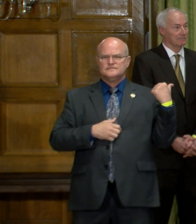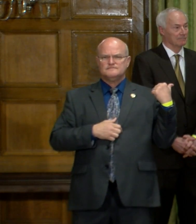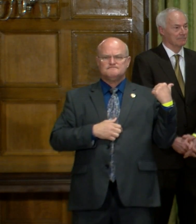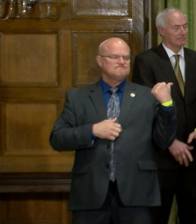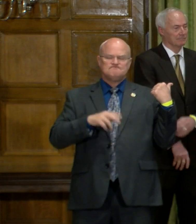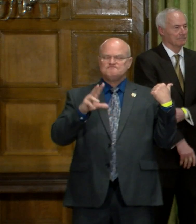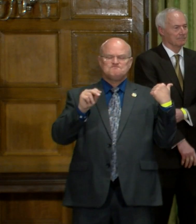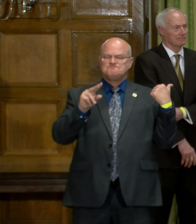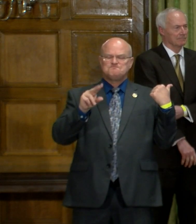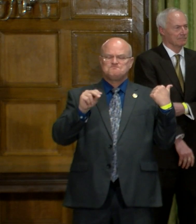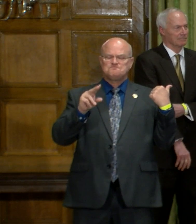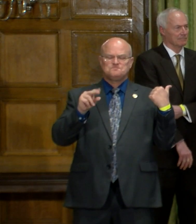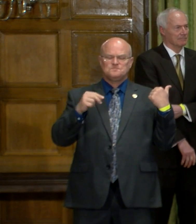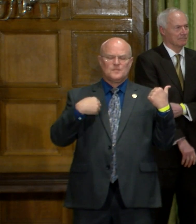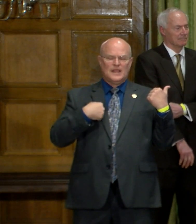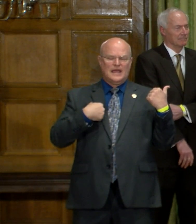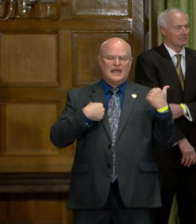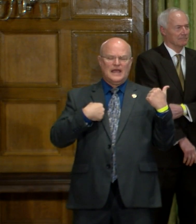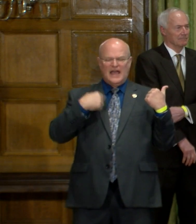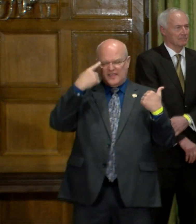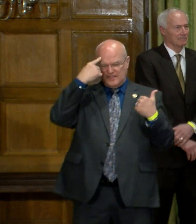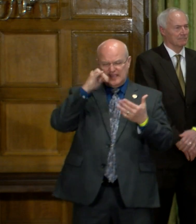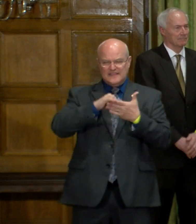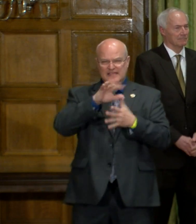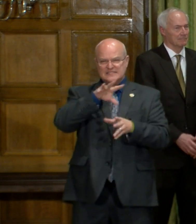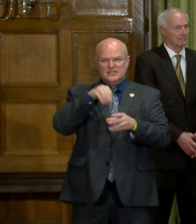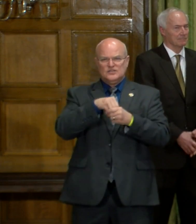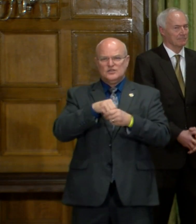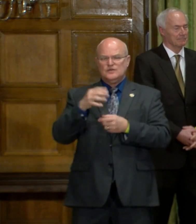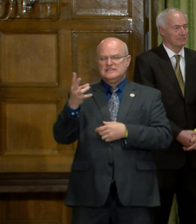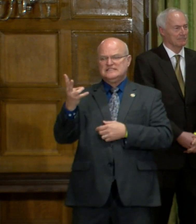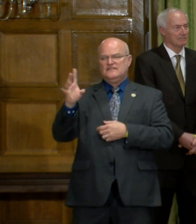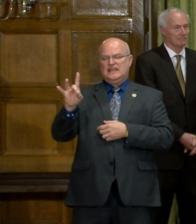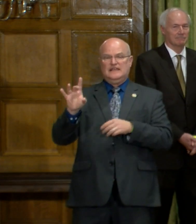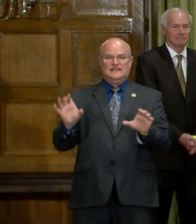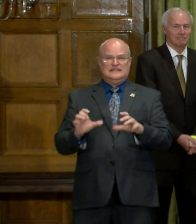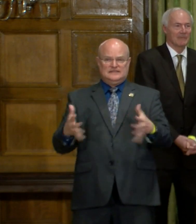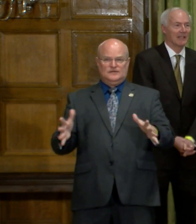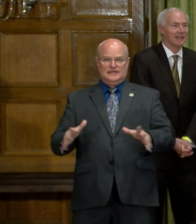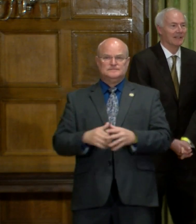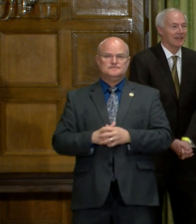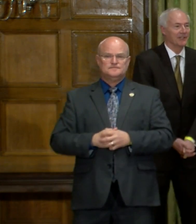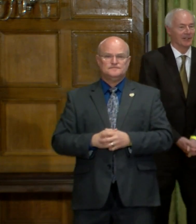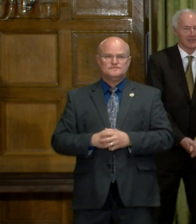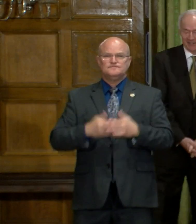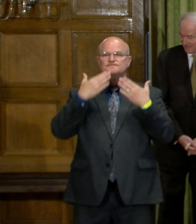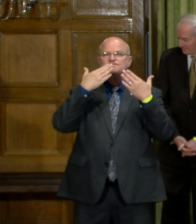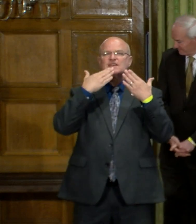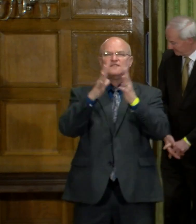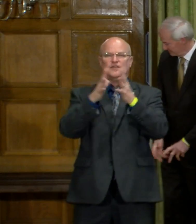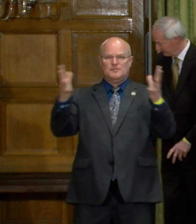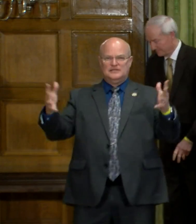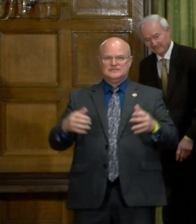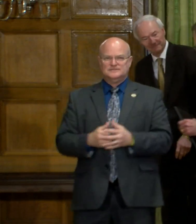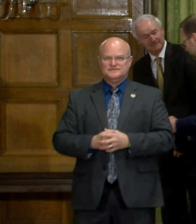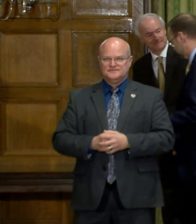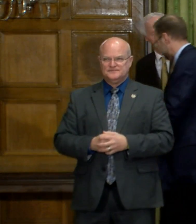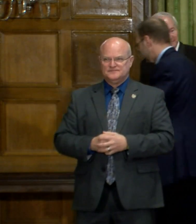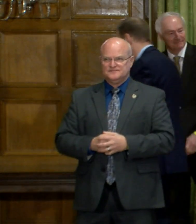an update on that. I'm assuming that those are included in the 78 that they did. Thank you all today.